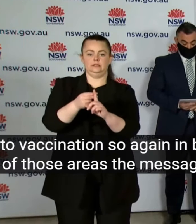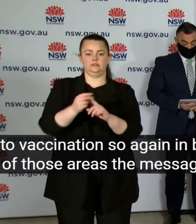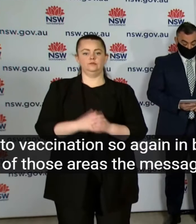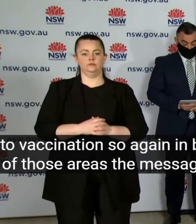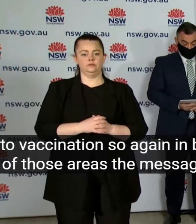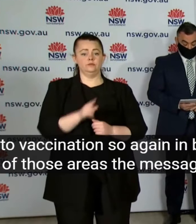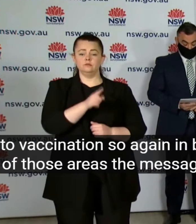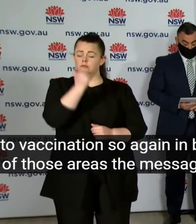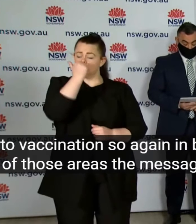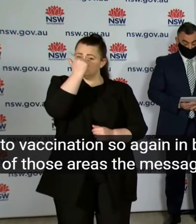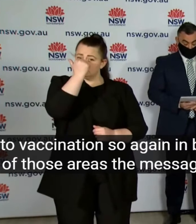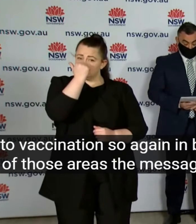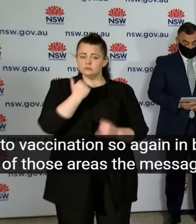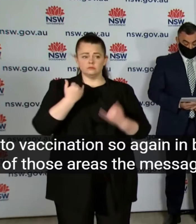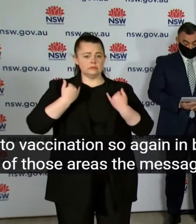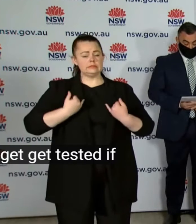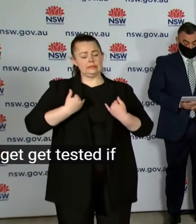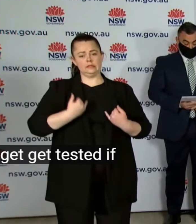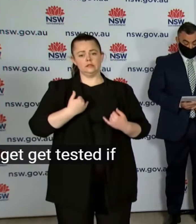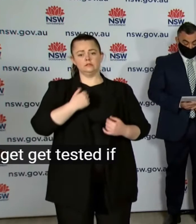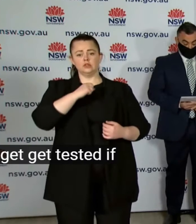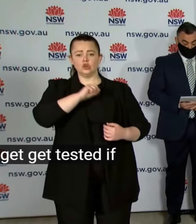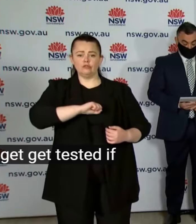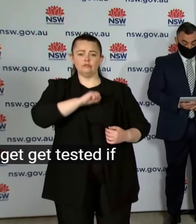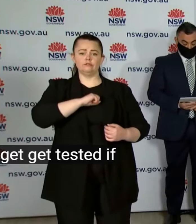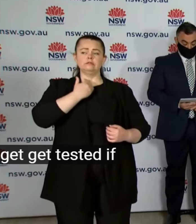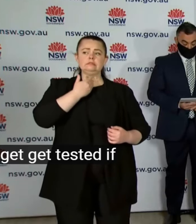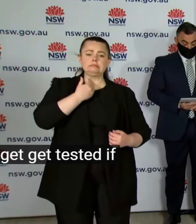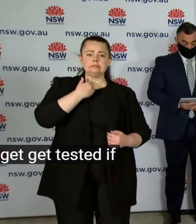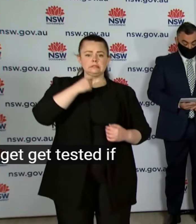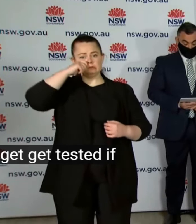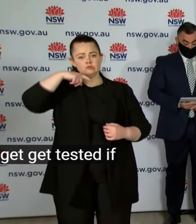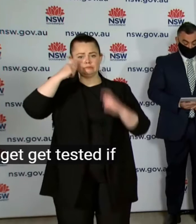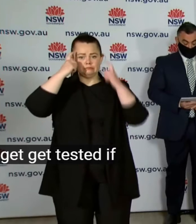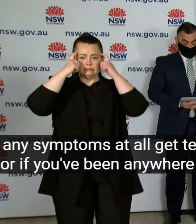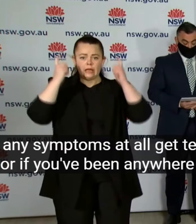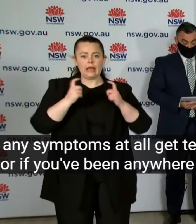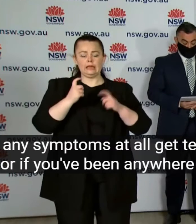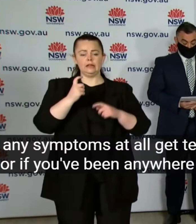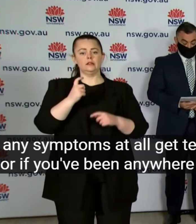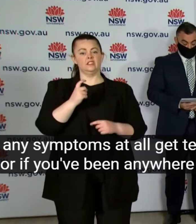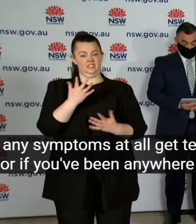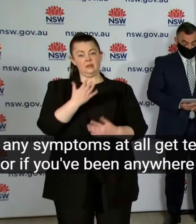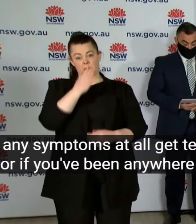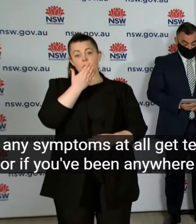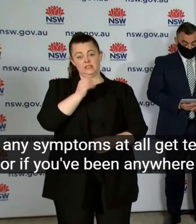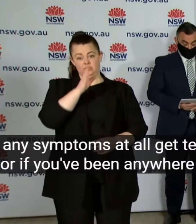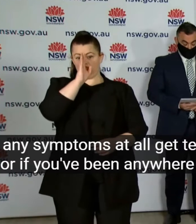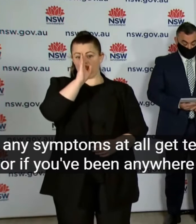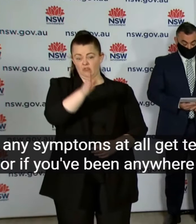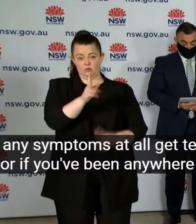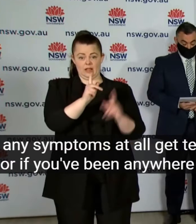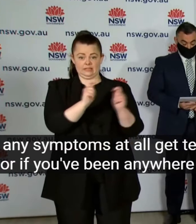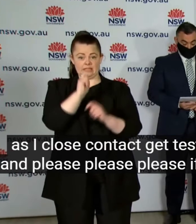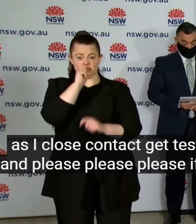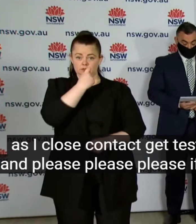all, get tested. Or if you've been anywhere near as a close contact, get tested. And please, please, please, if you haven't been vaccinated, don't